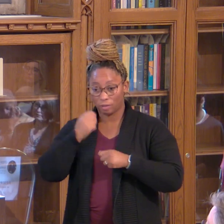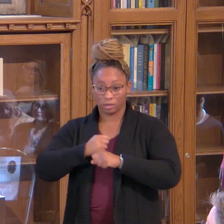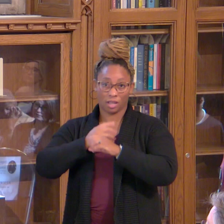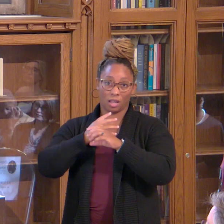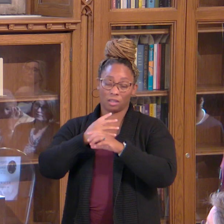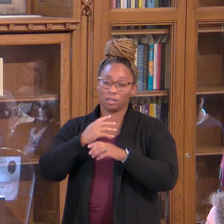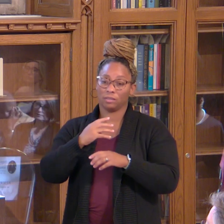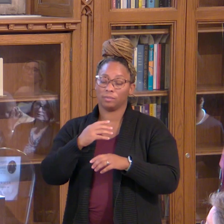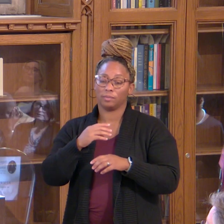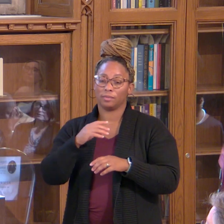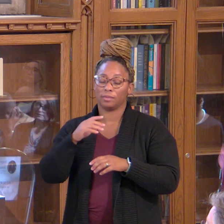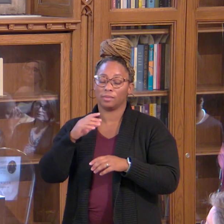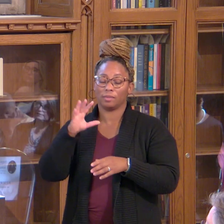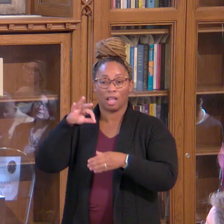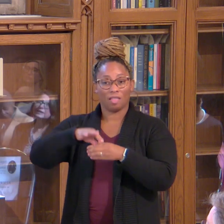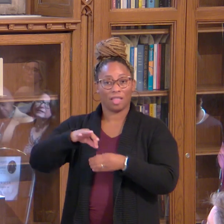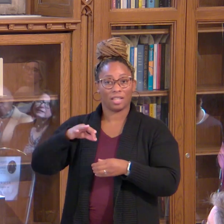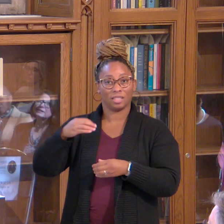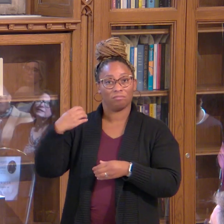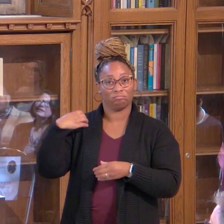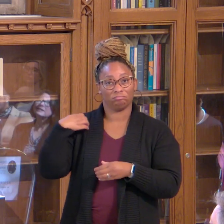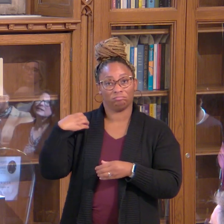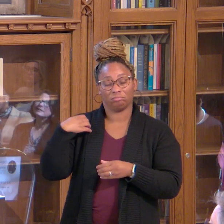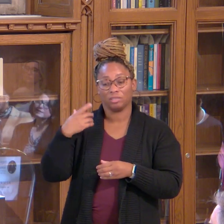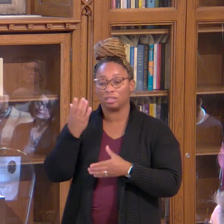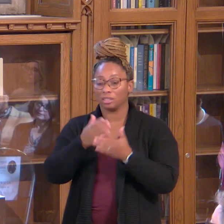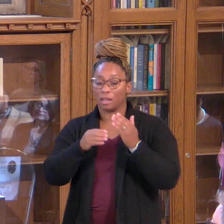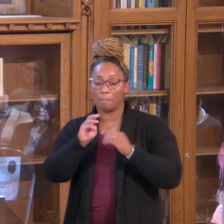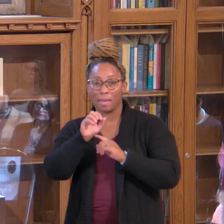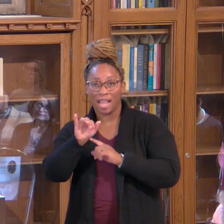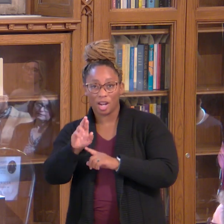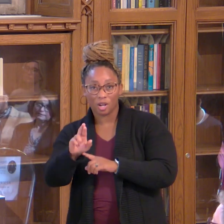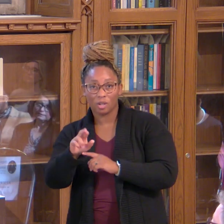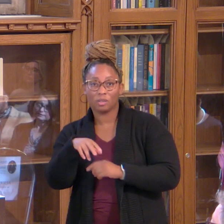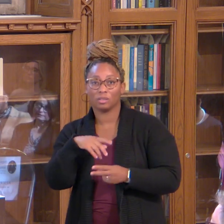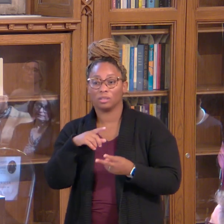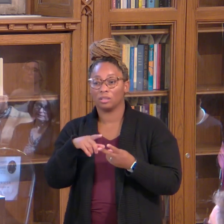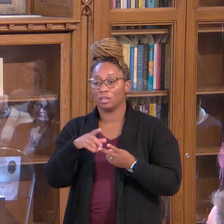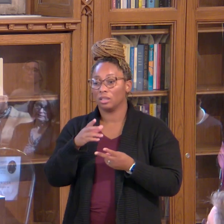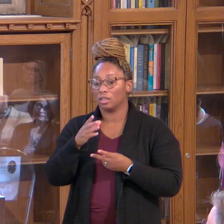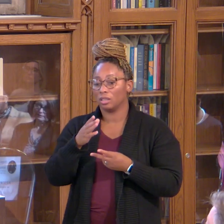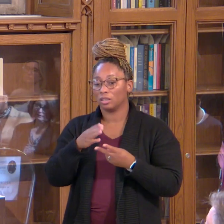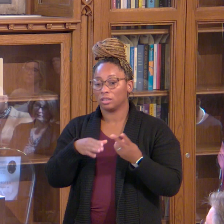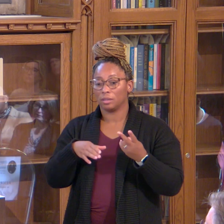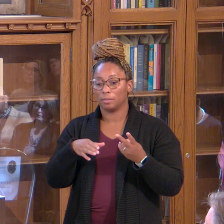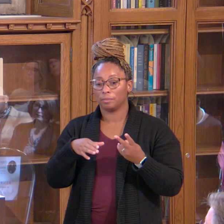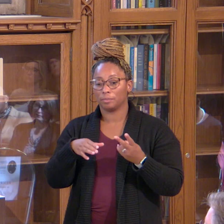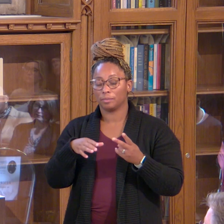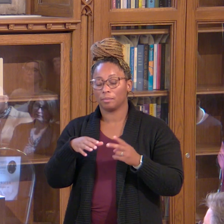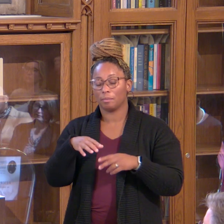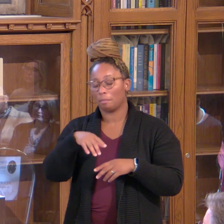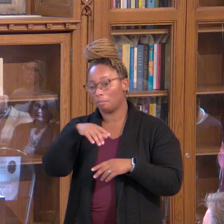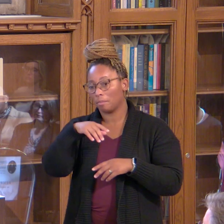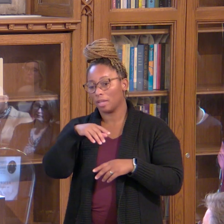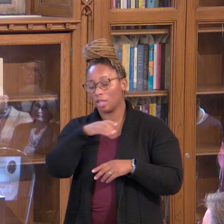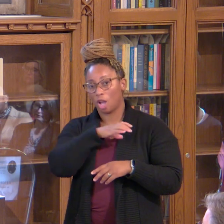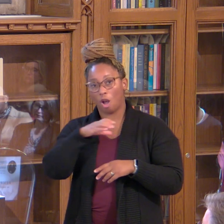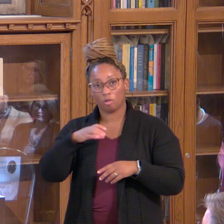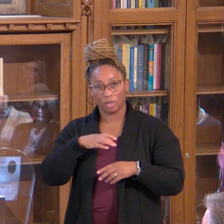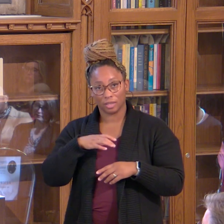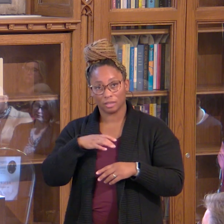black elected officials in cities some Mayors you saw the rise of the black caucus in the United States